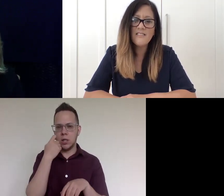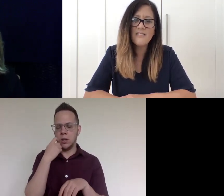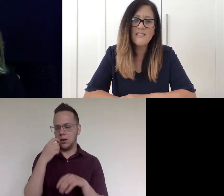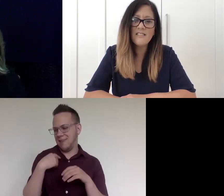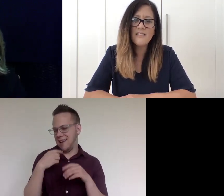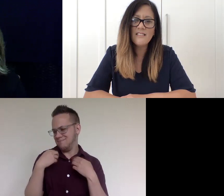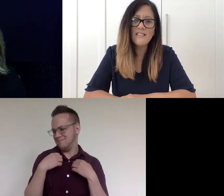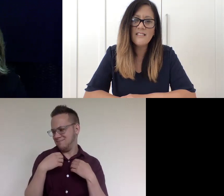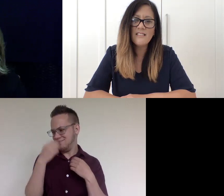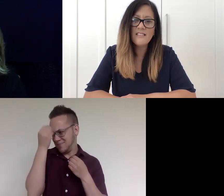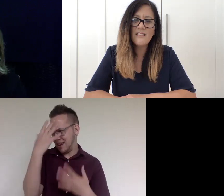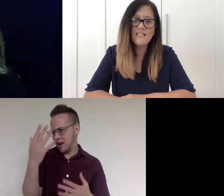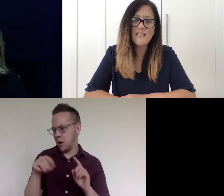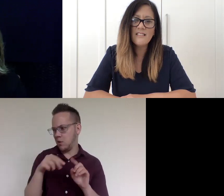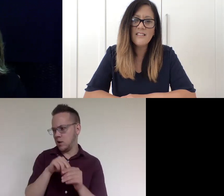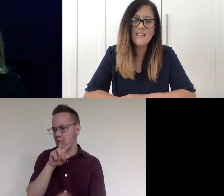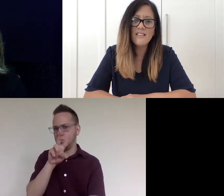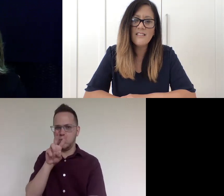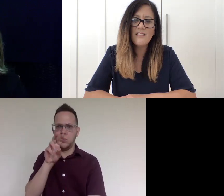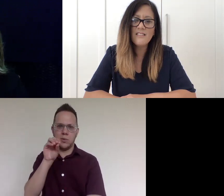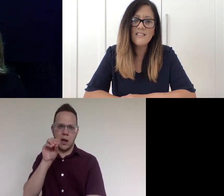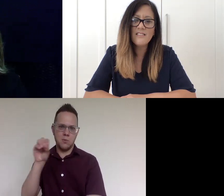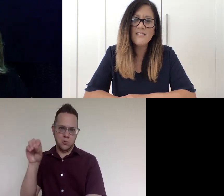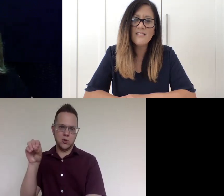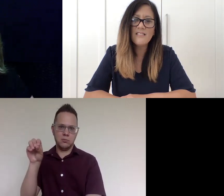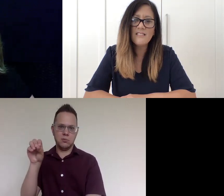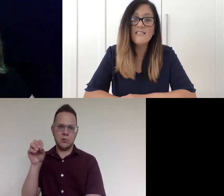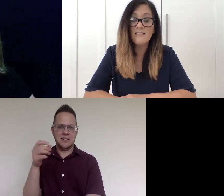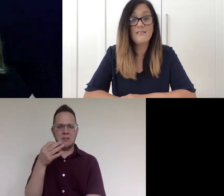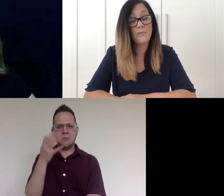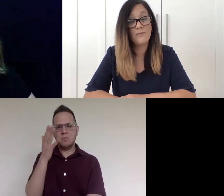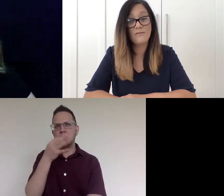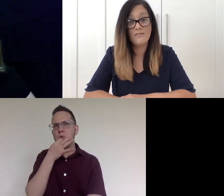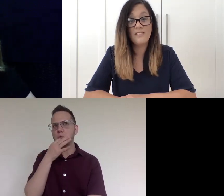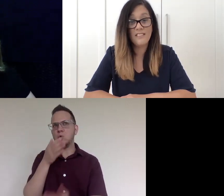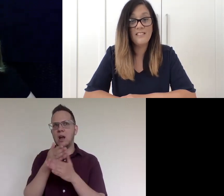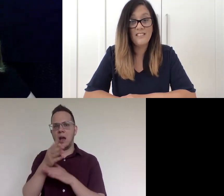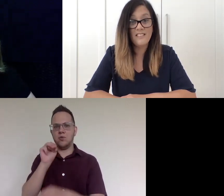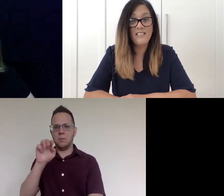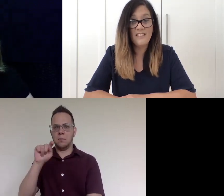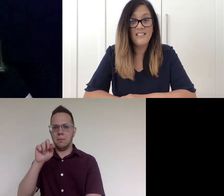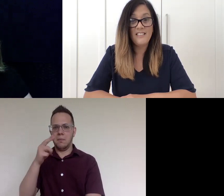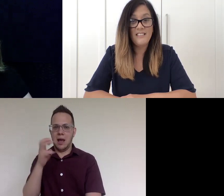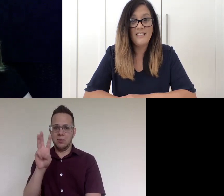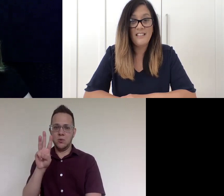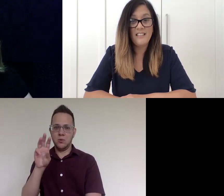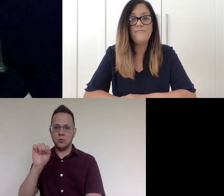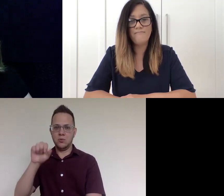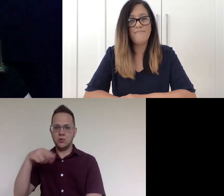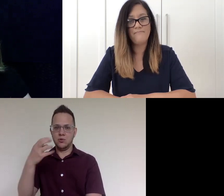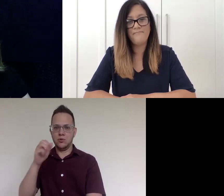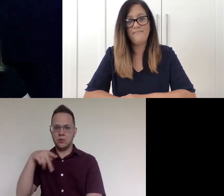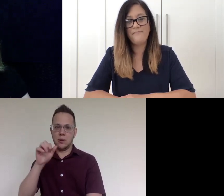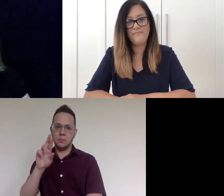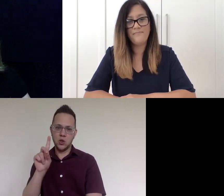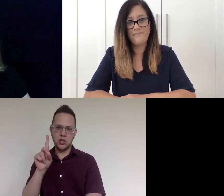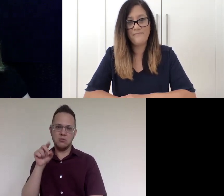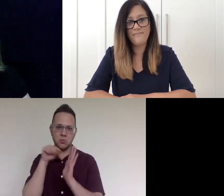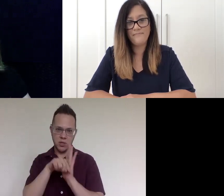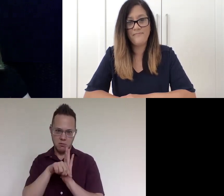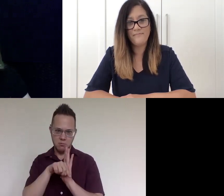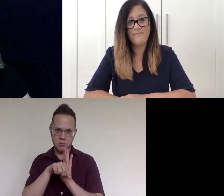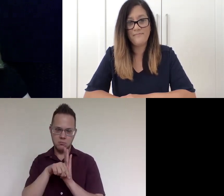because growing up, in fact, recently, well, see, I came out in 2000, so that's relatively recent.